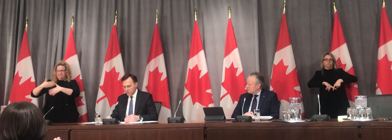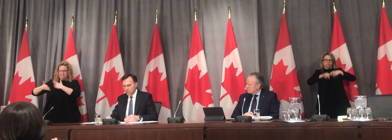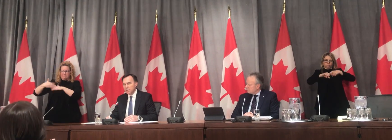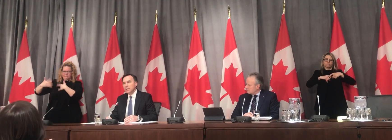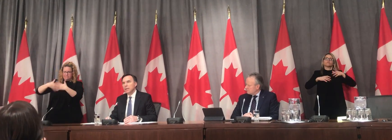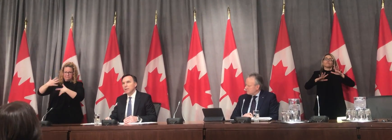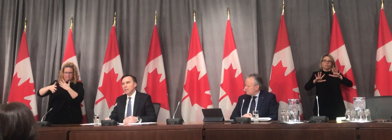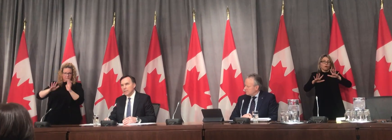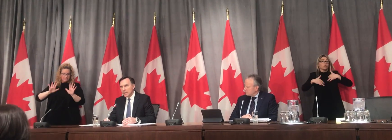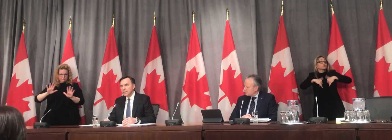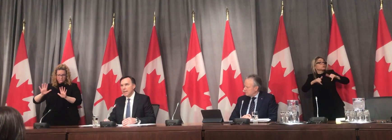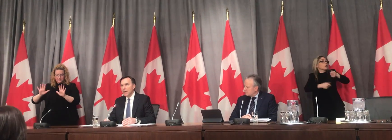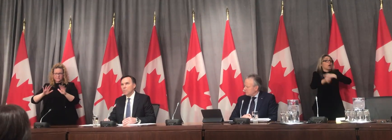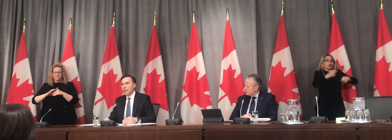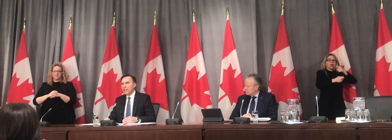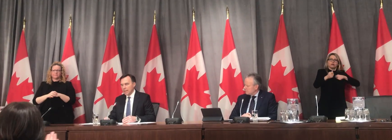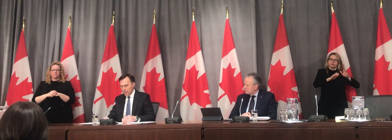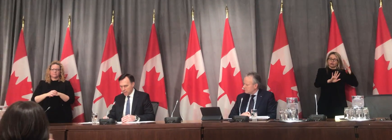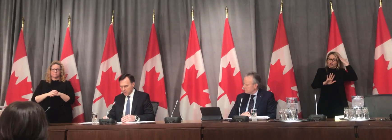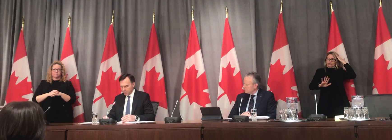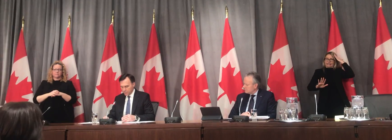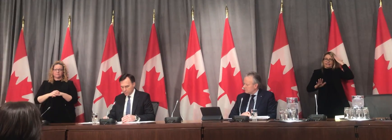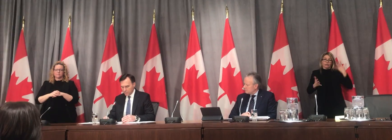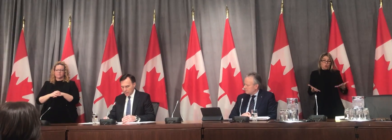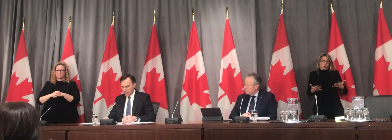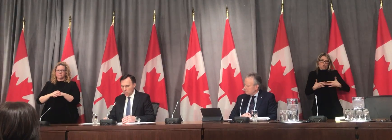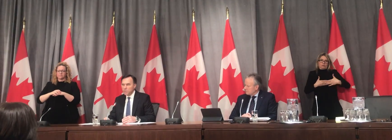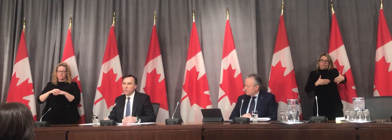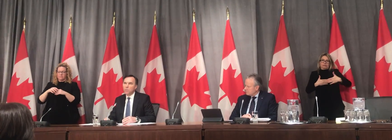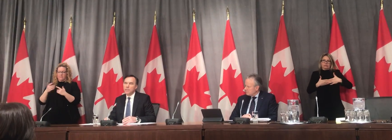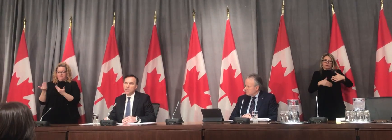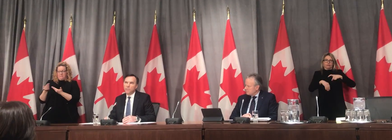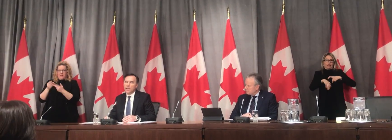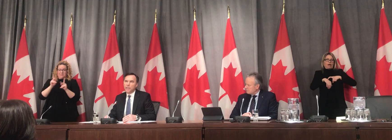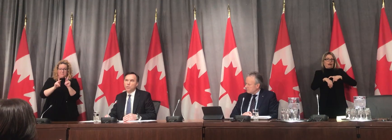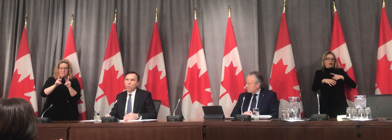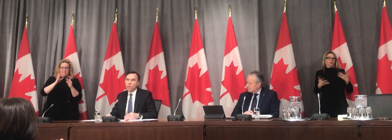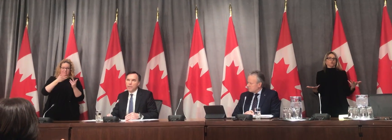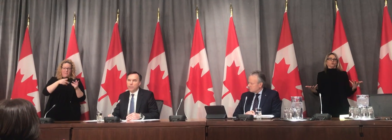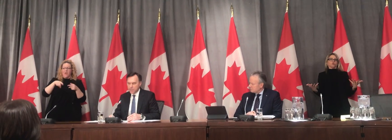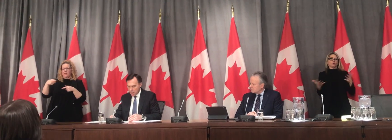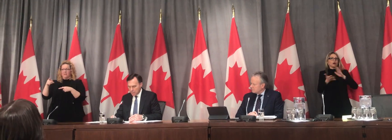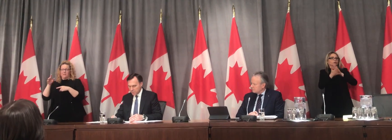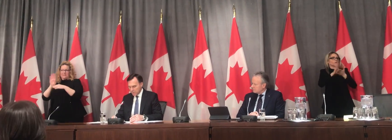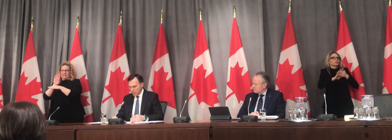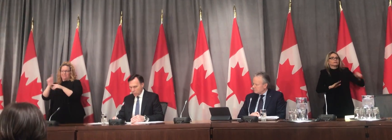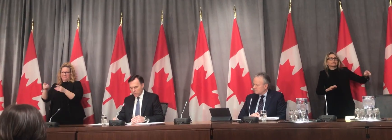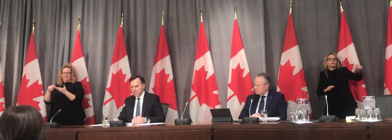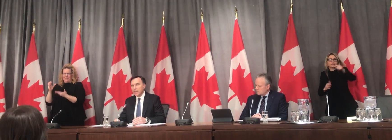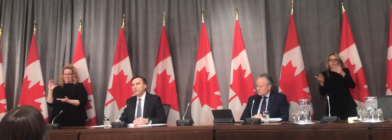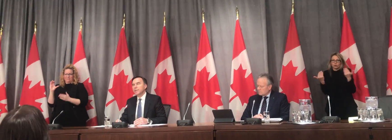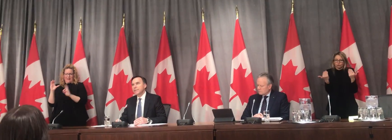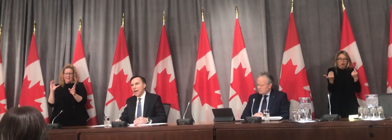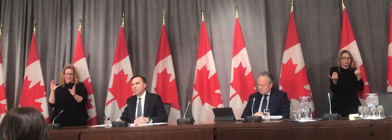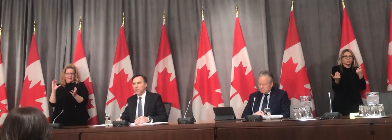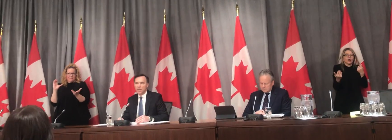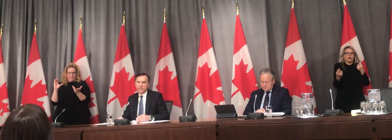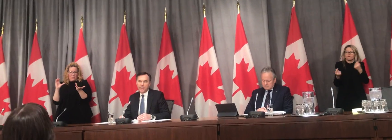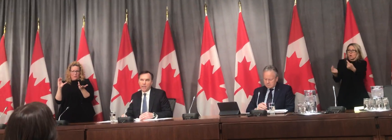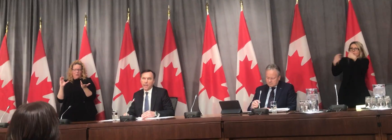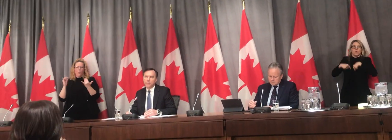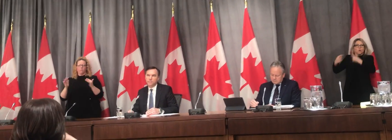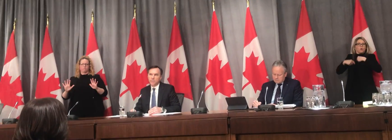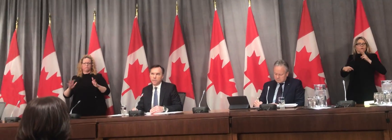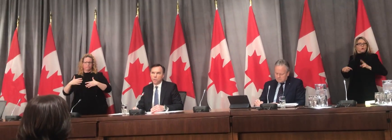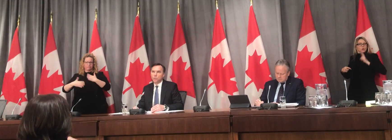and businesses need to have money at hand. And also, given the extraordinary times, we've extended the tax